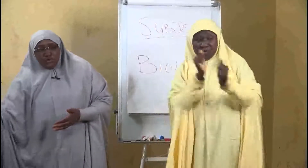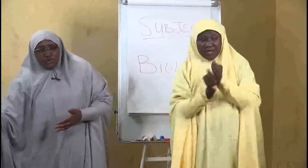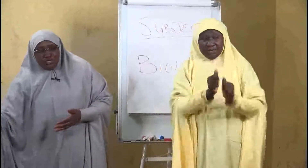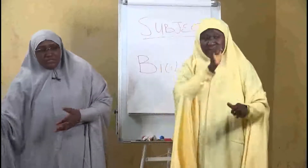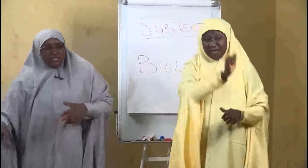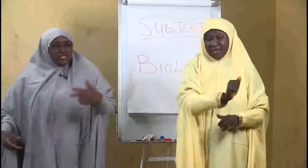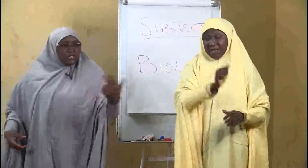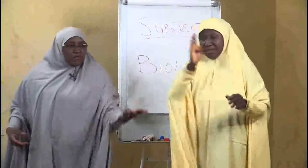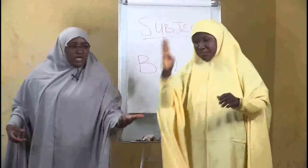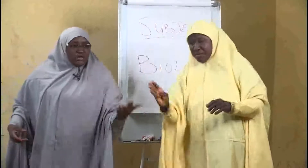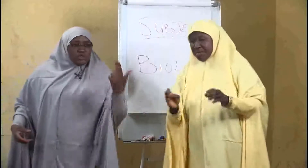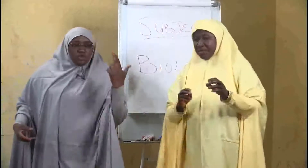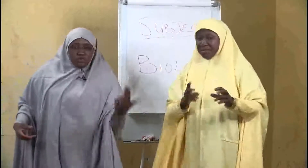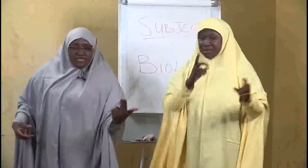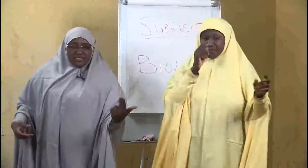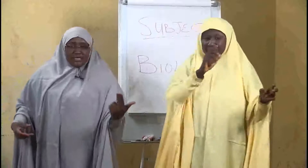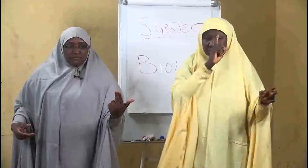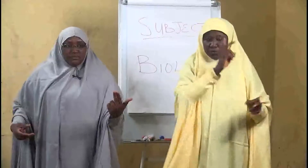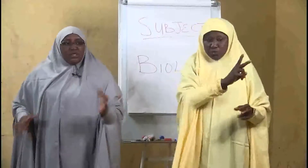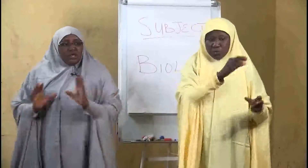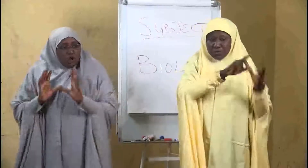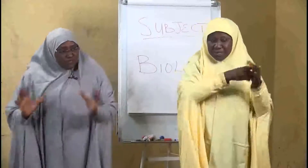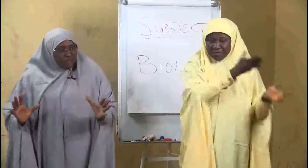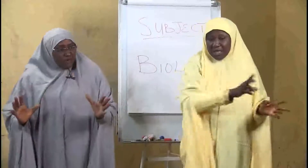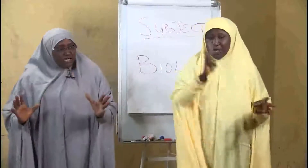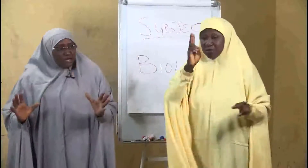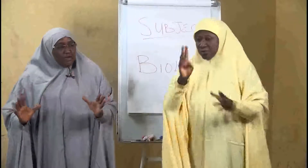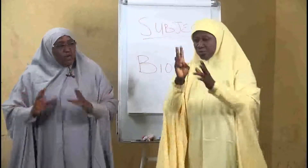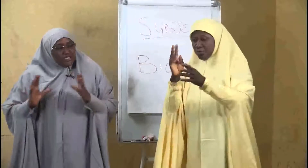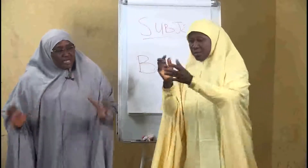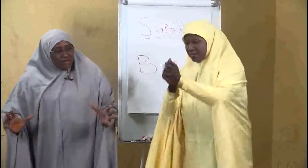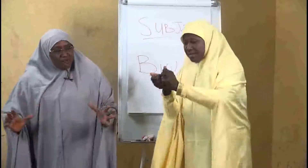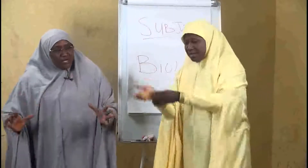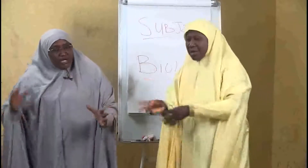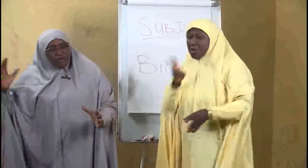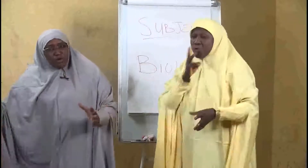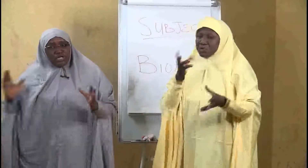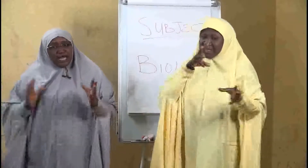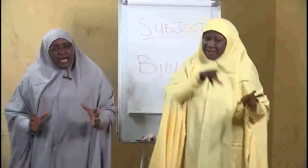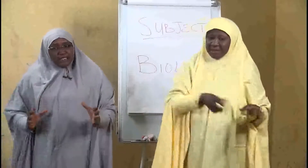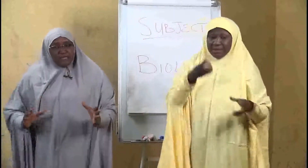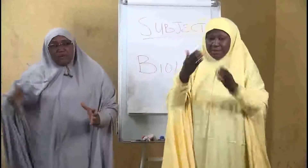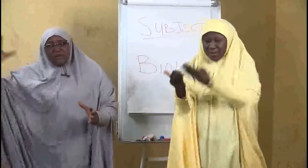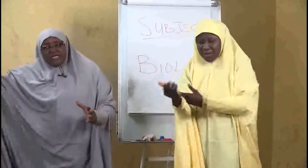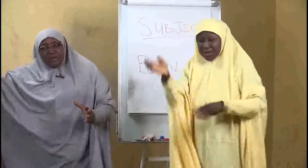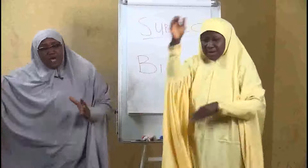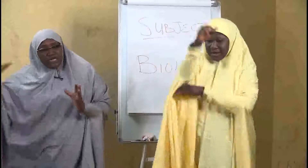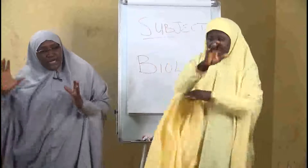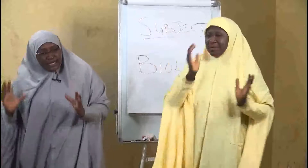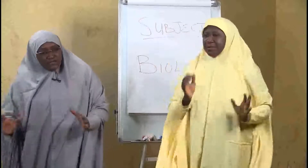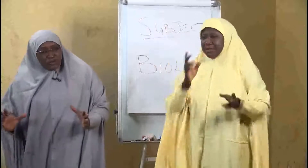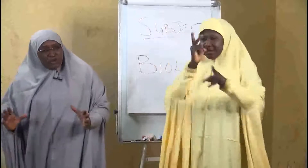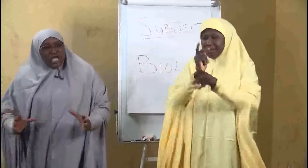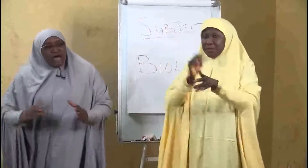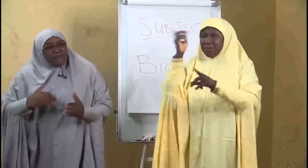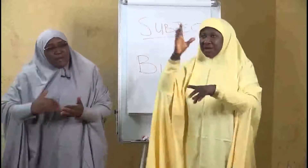A, 2 beans, tin B, 2 maize seedling. Observe the way they water them every day, morning and night. Place them where they can